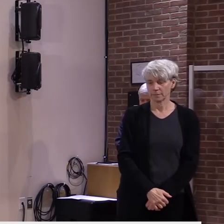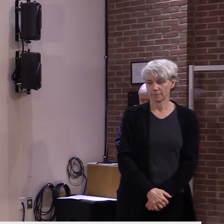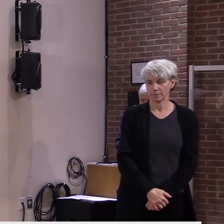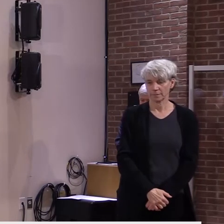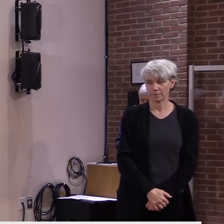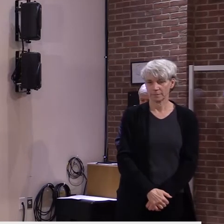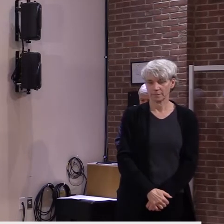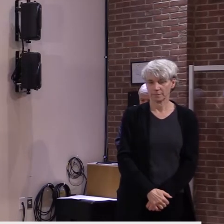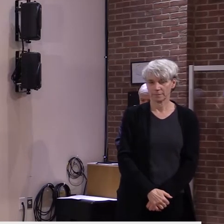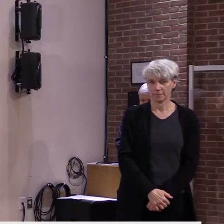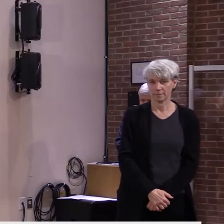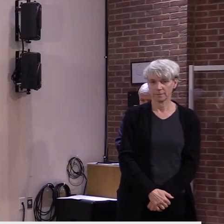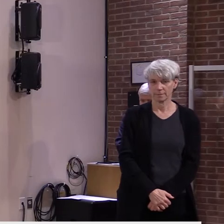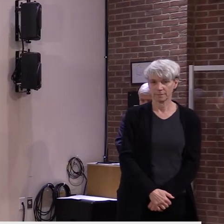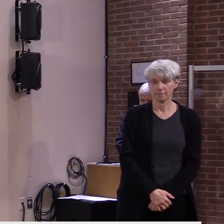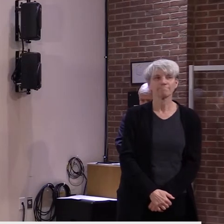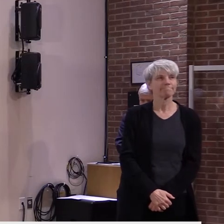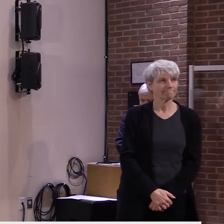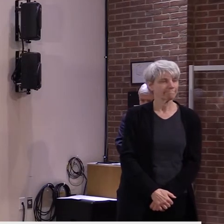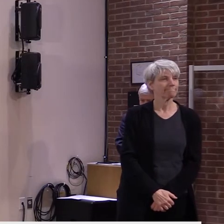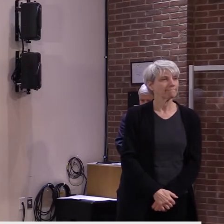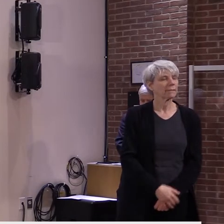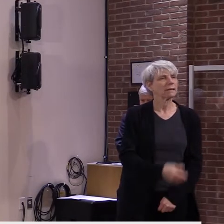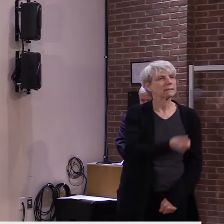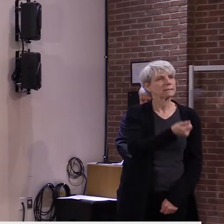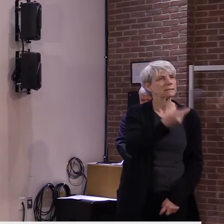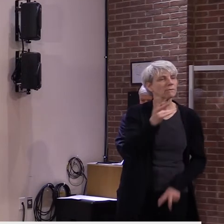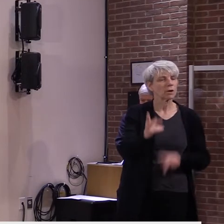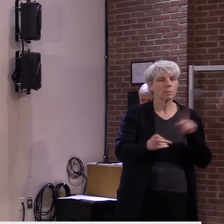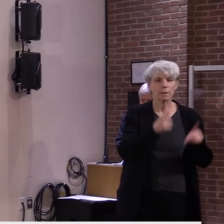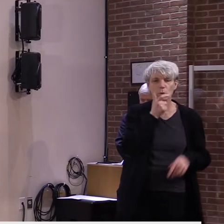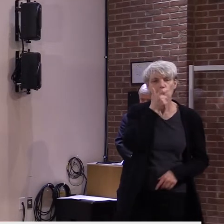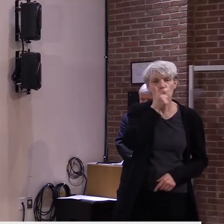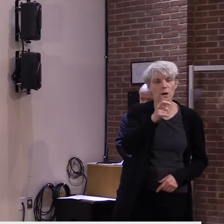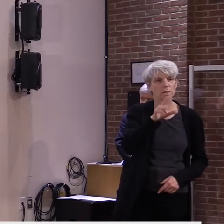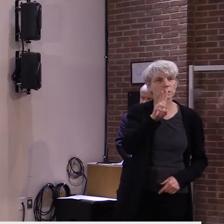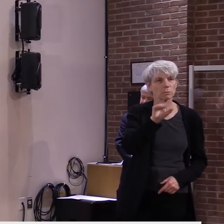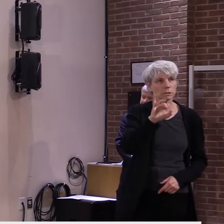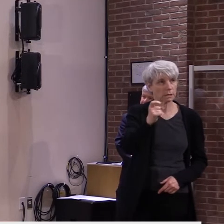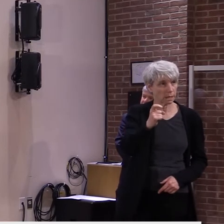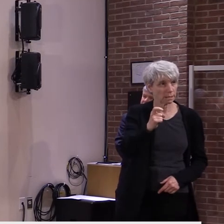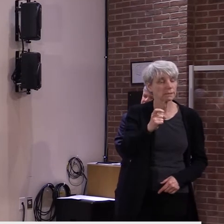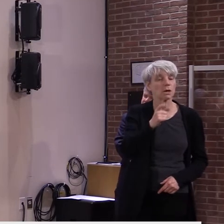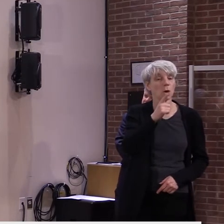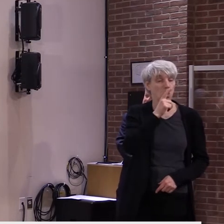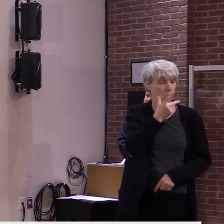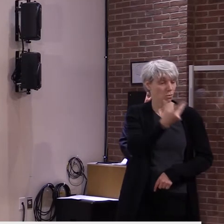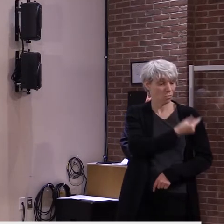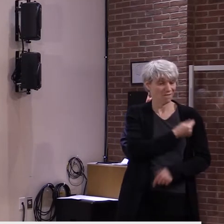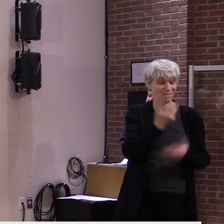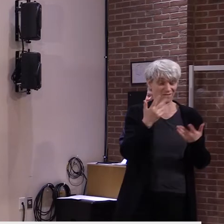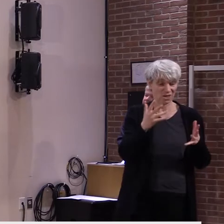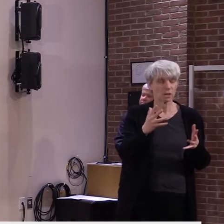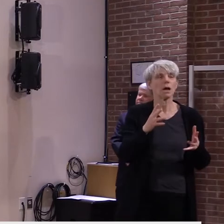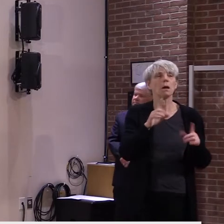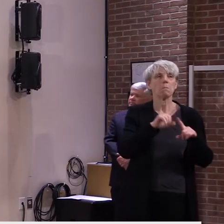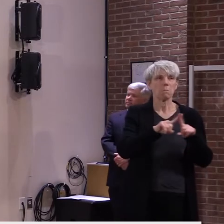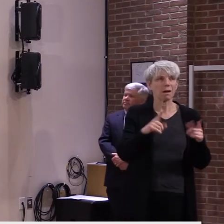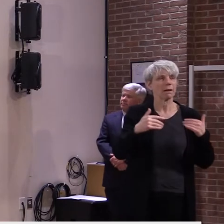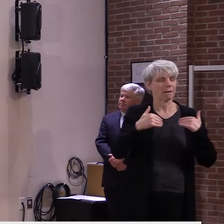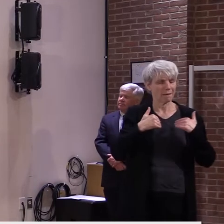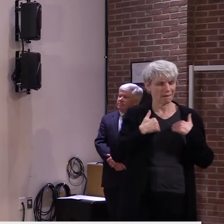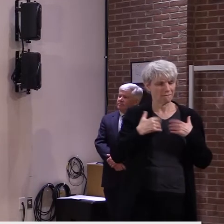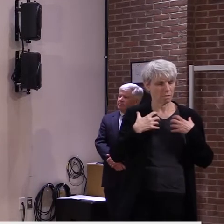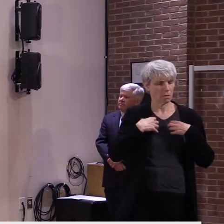Thank you. Cap, WCAX. Hi. I have had a few viewers who are fully vaccinated and immunocompromised reach out to me and ask if they should consider trying to get tested for